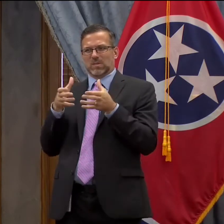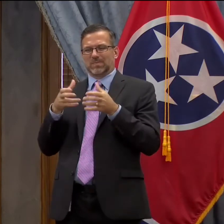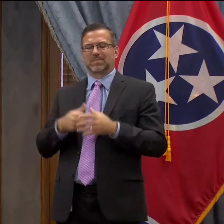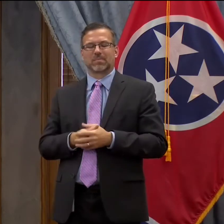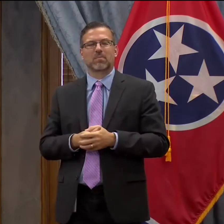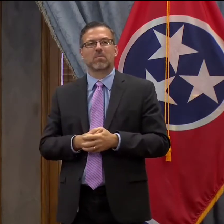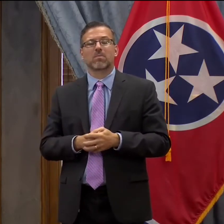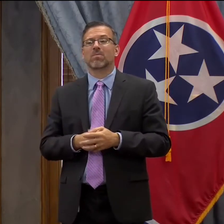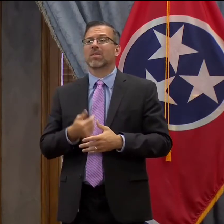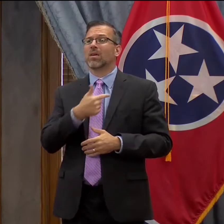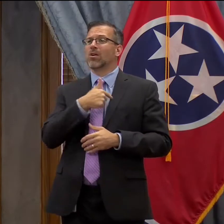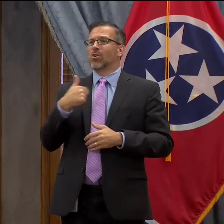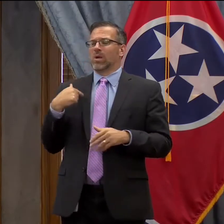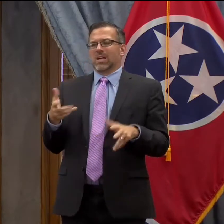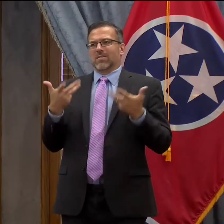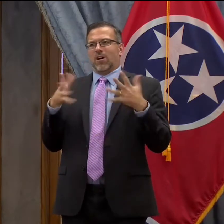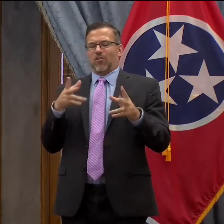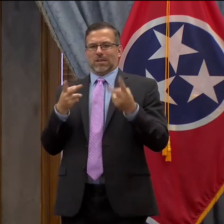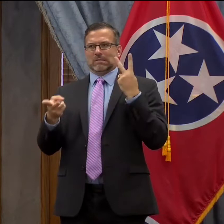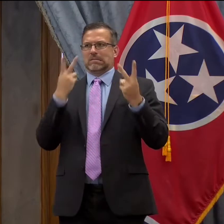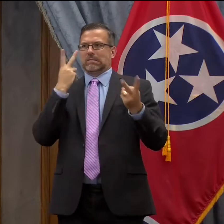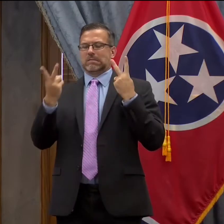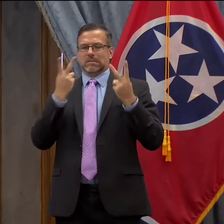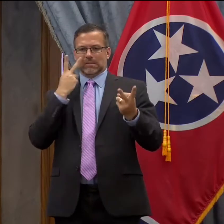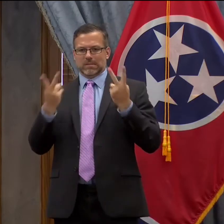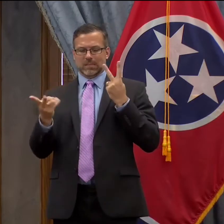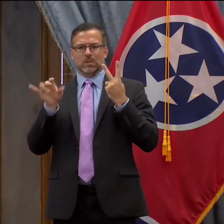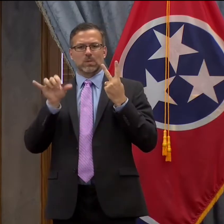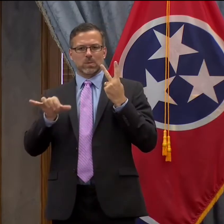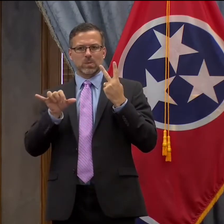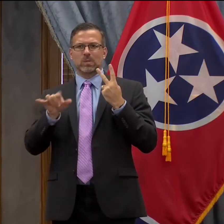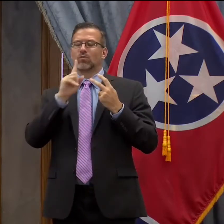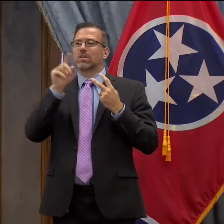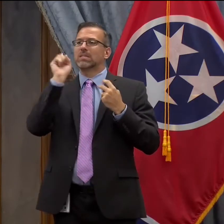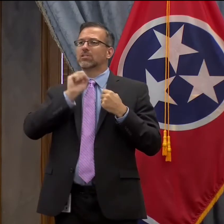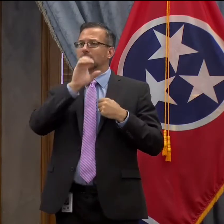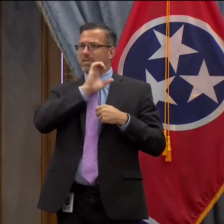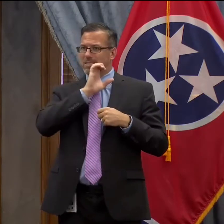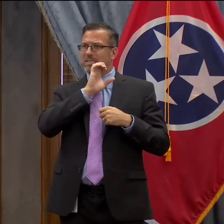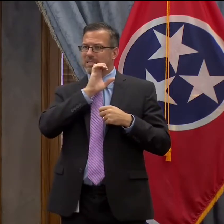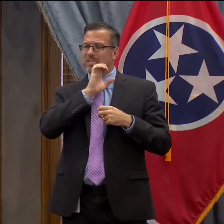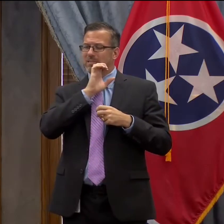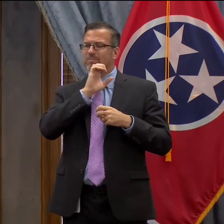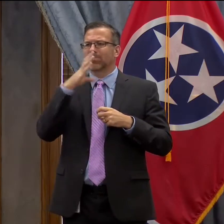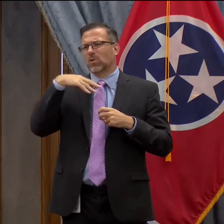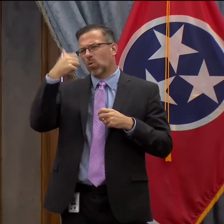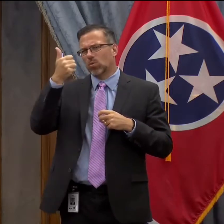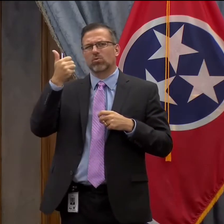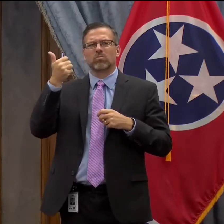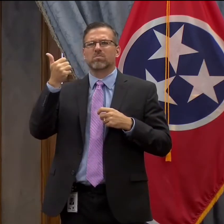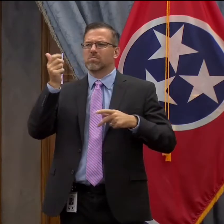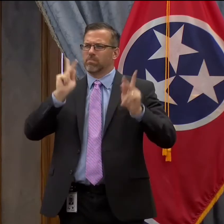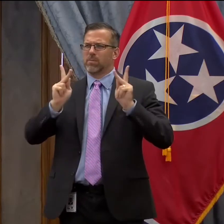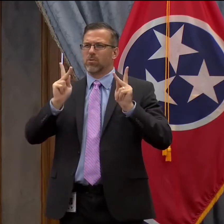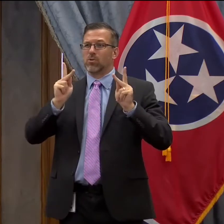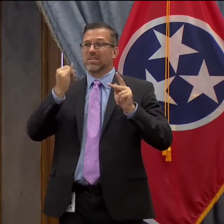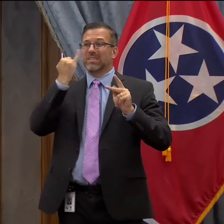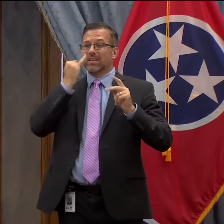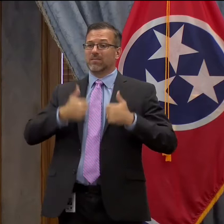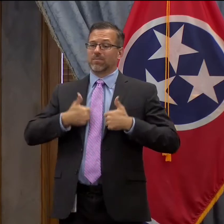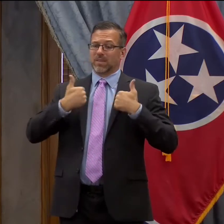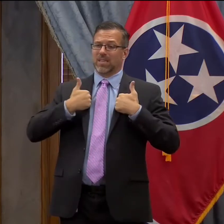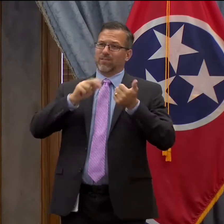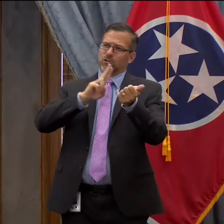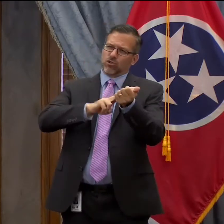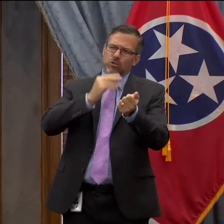pandemic that the most vulnerable in our state, particularly the elderly that reside in a nursing home or a long-term